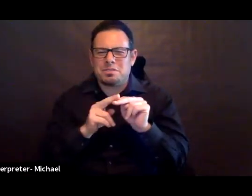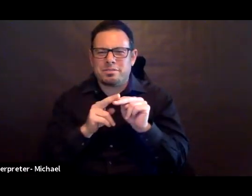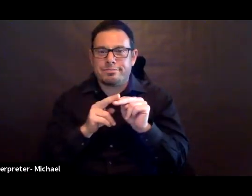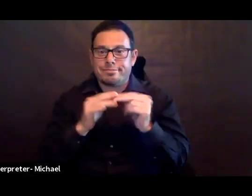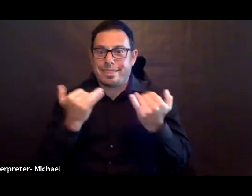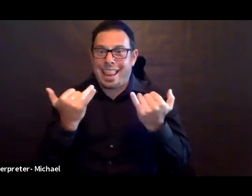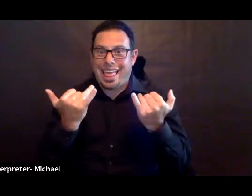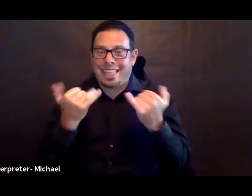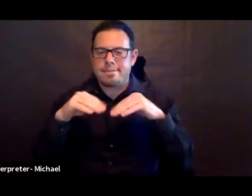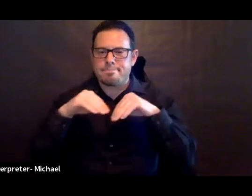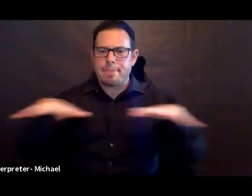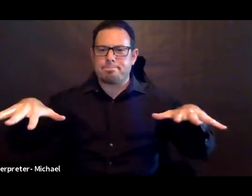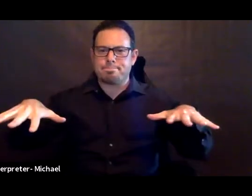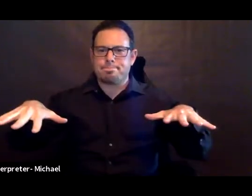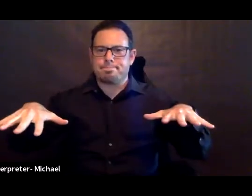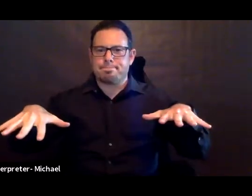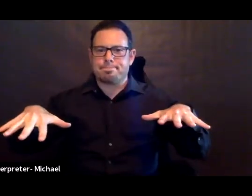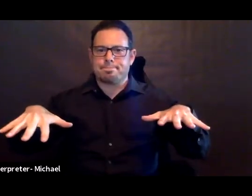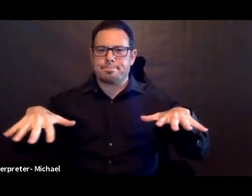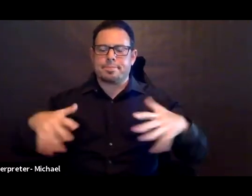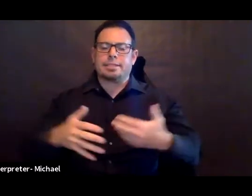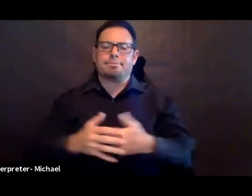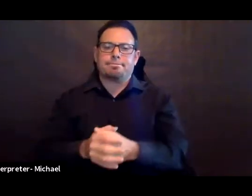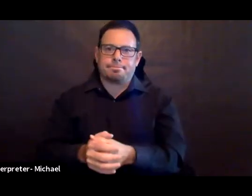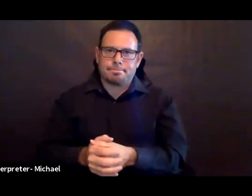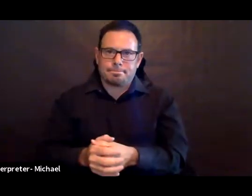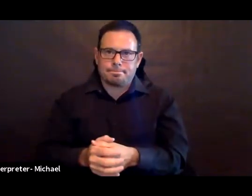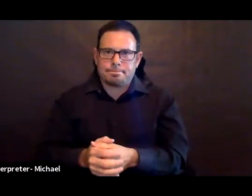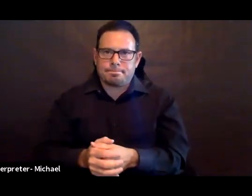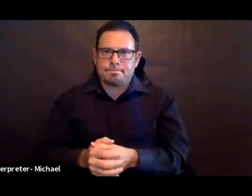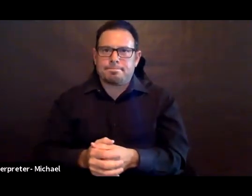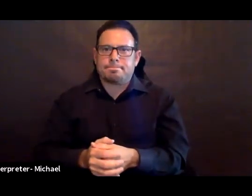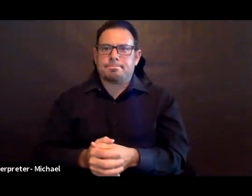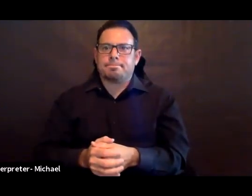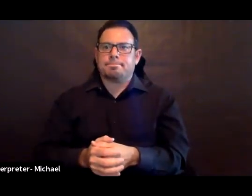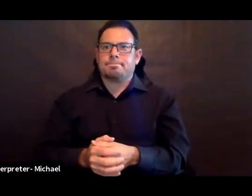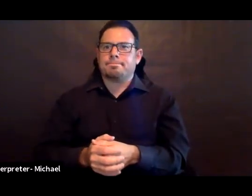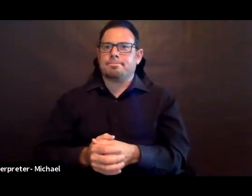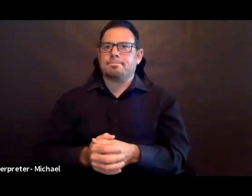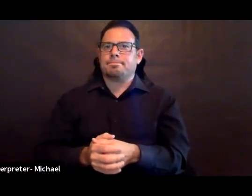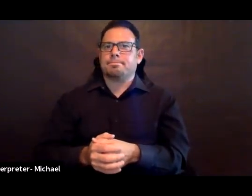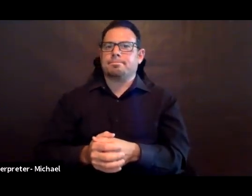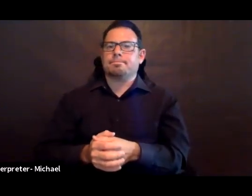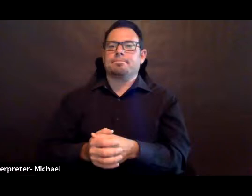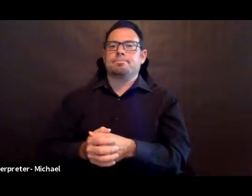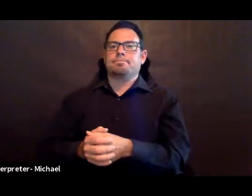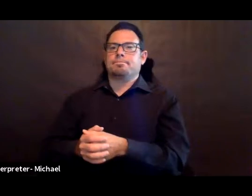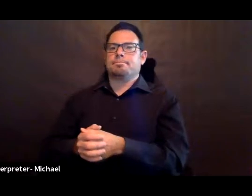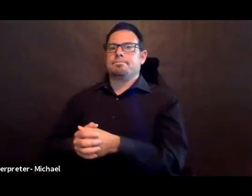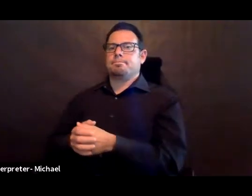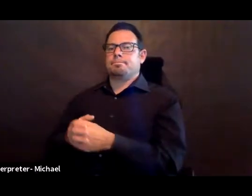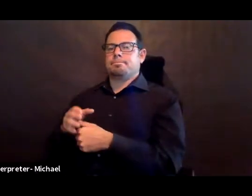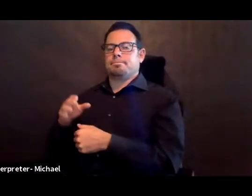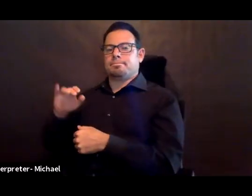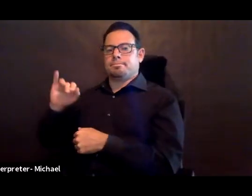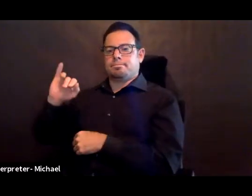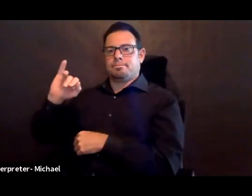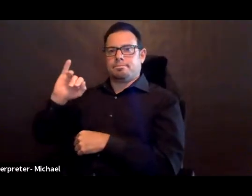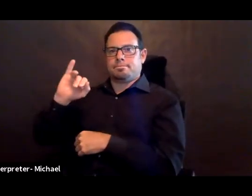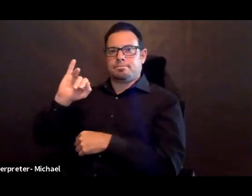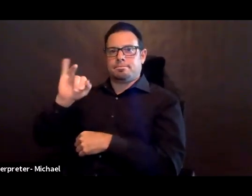we look to June 15th until now, it was 57%. And if we look at July, it is